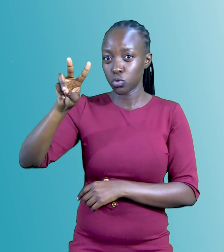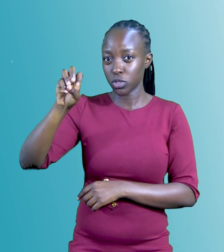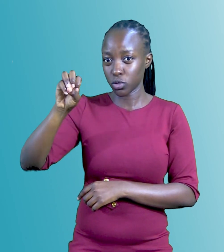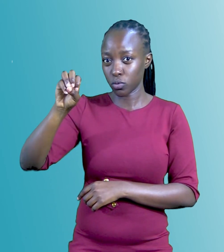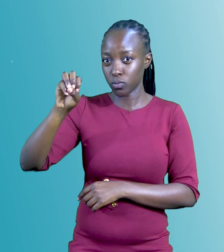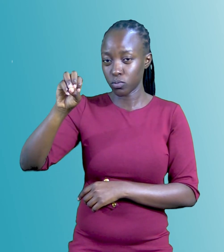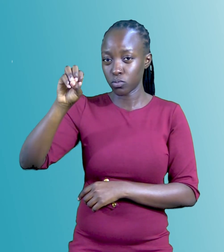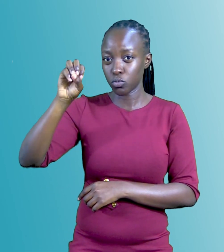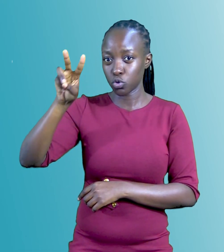2027